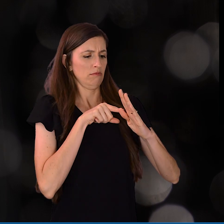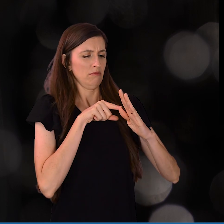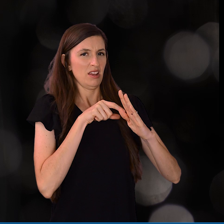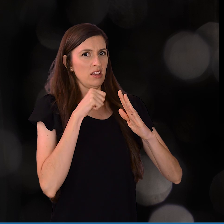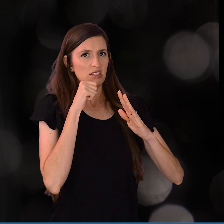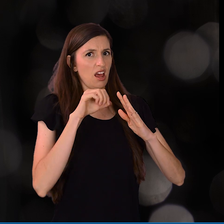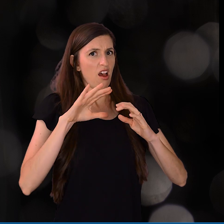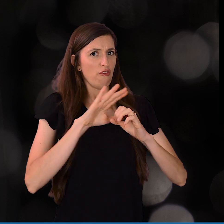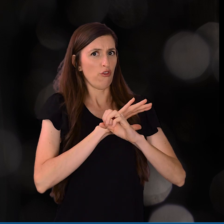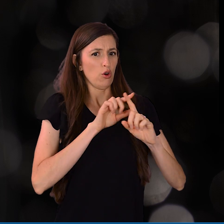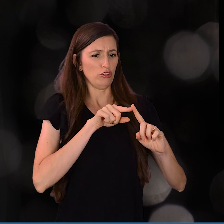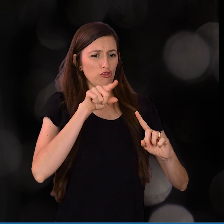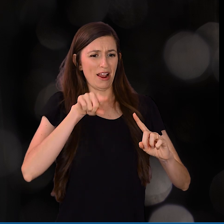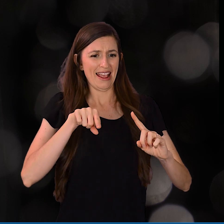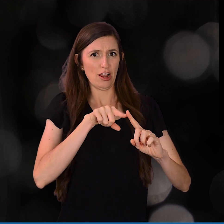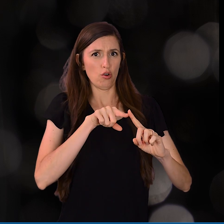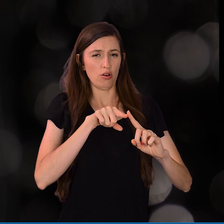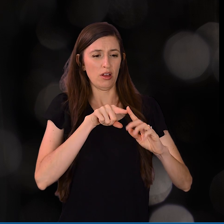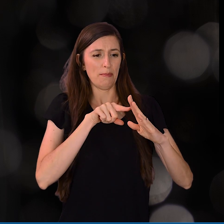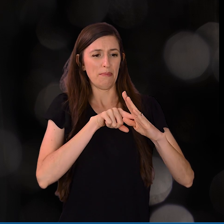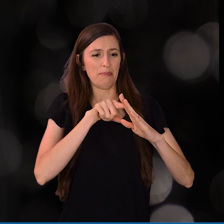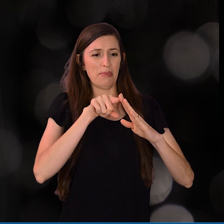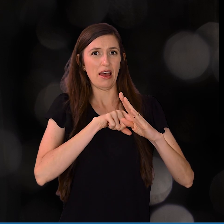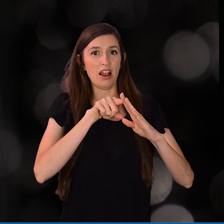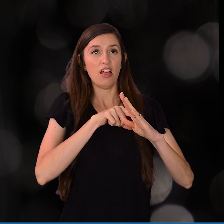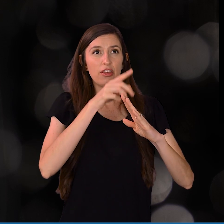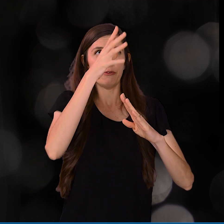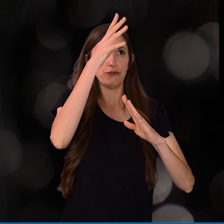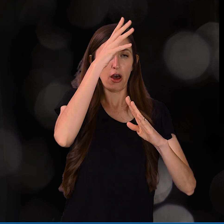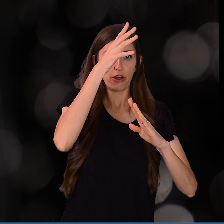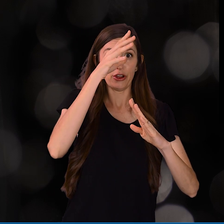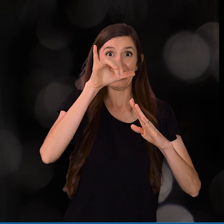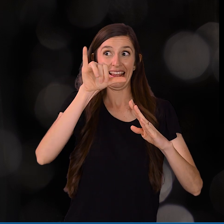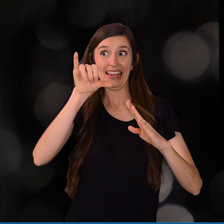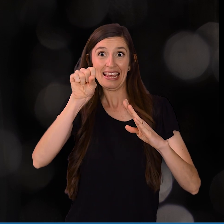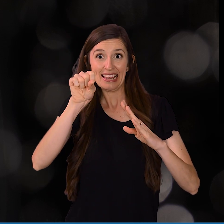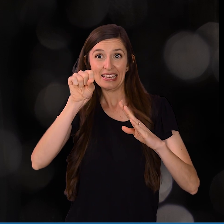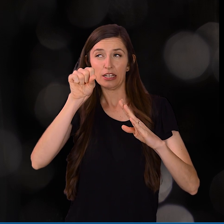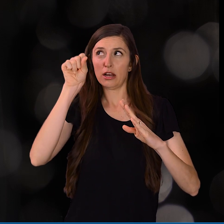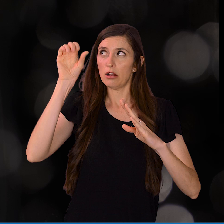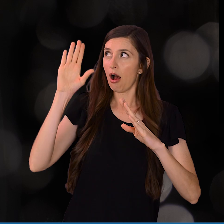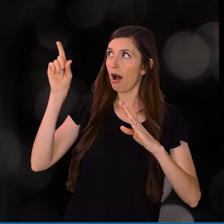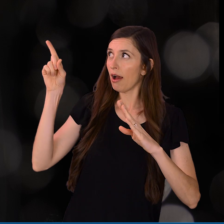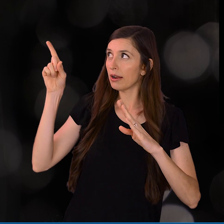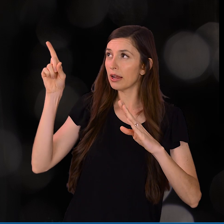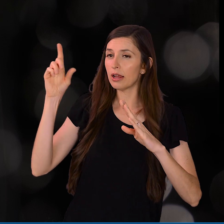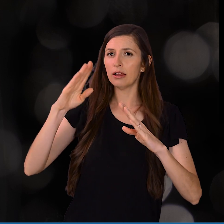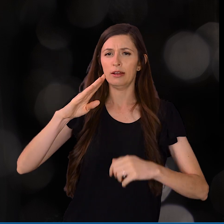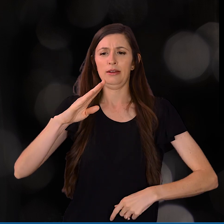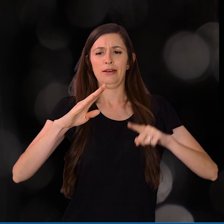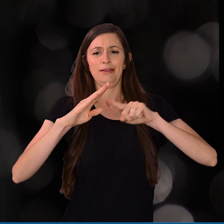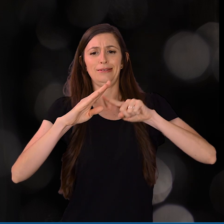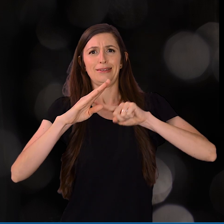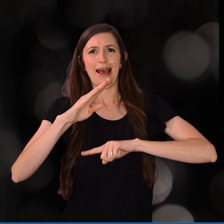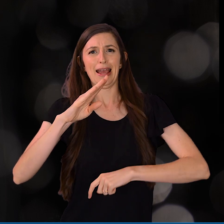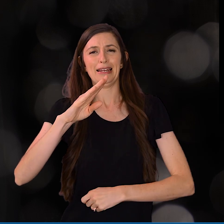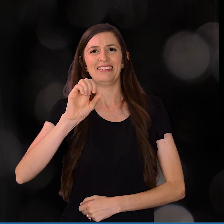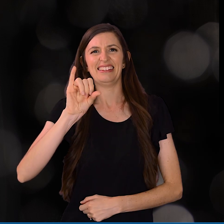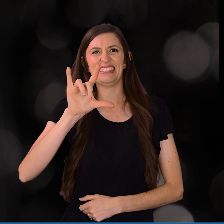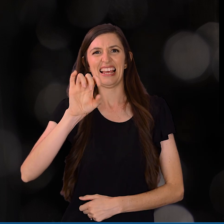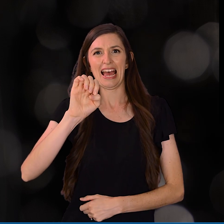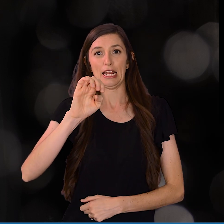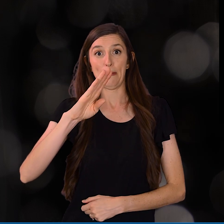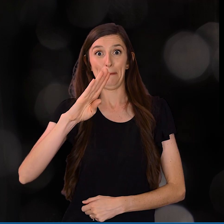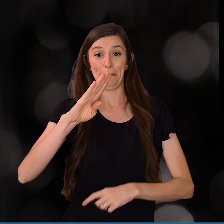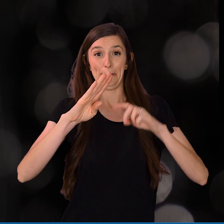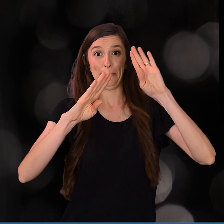triangularity, right? Whereas the Father is God. Side B is not triangle, but